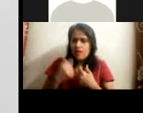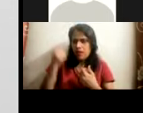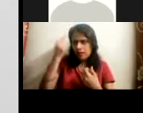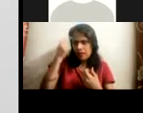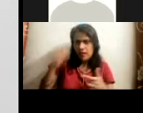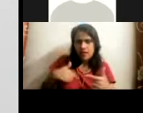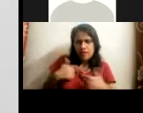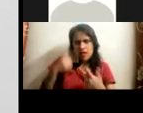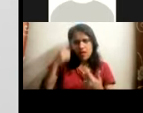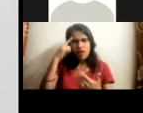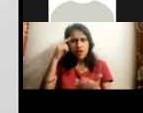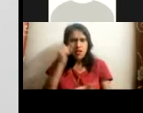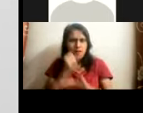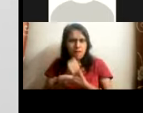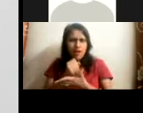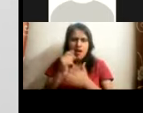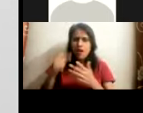have,